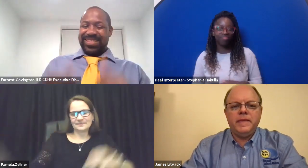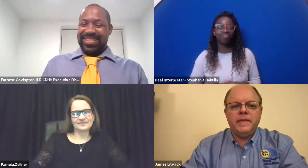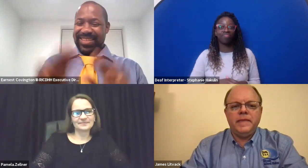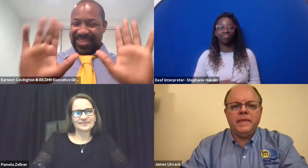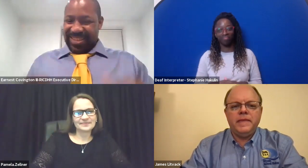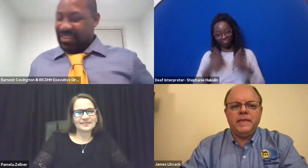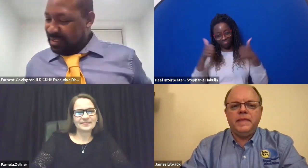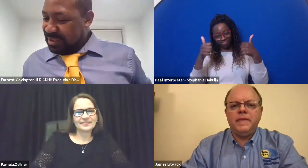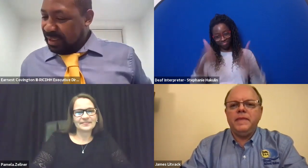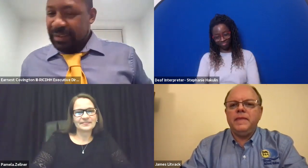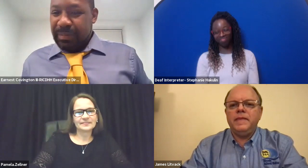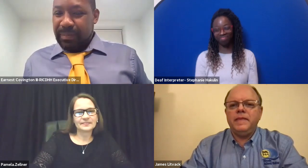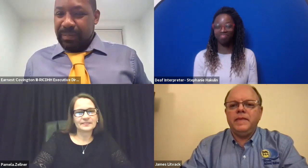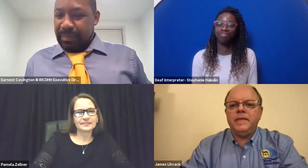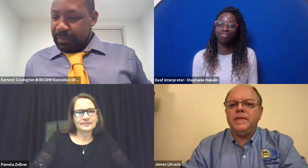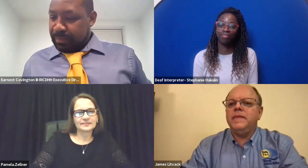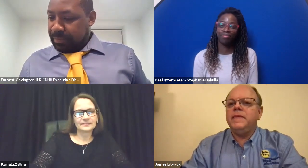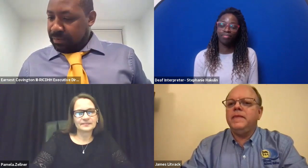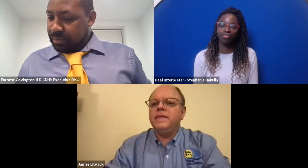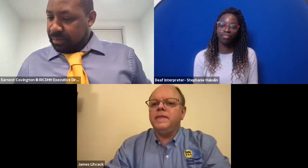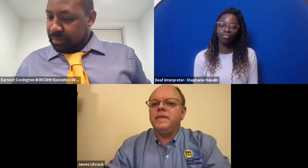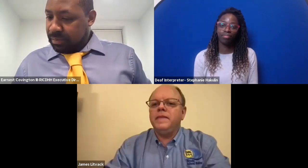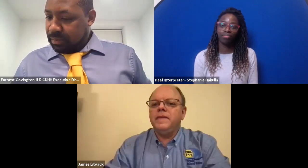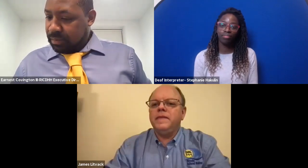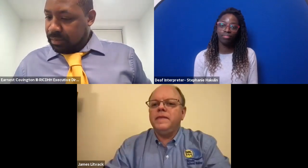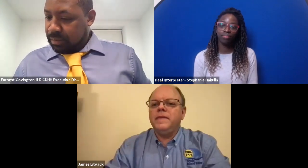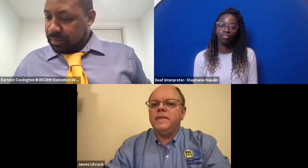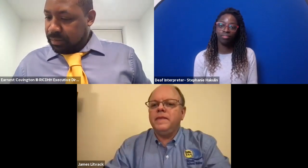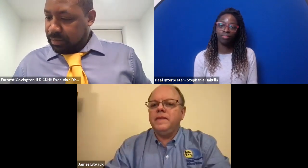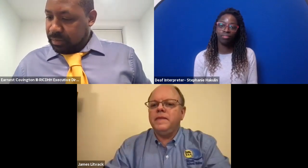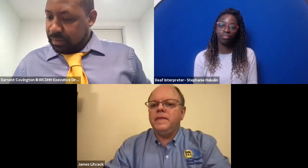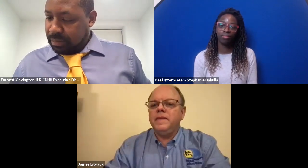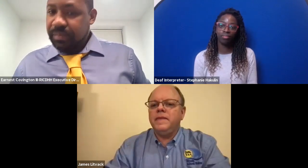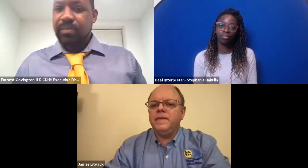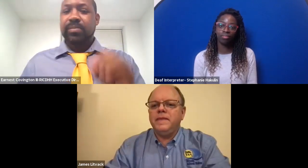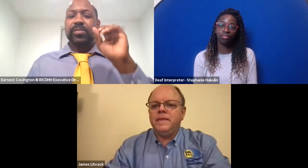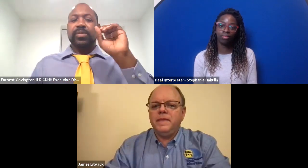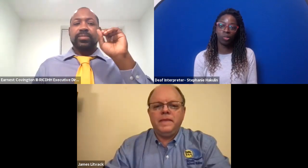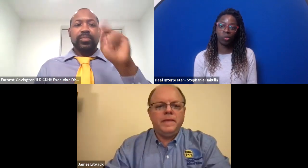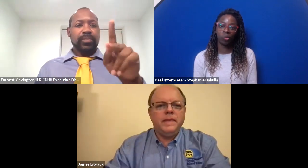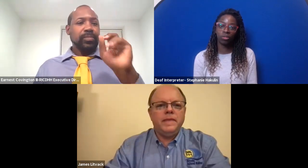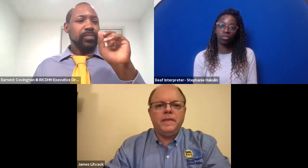Congratulations for all the winners, the 4 winners tonight. That's great.